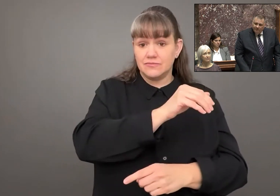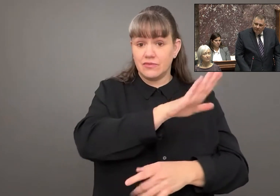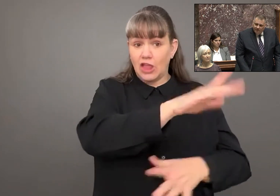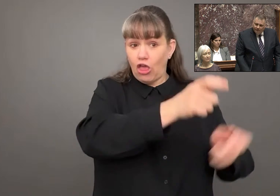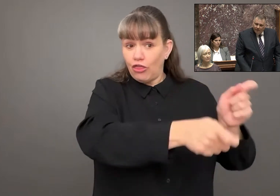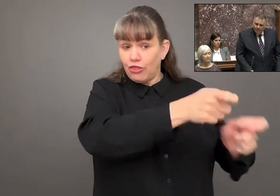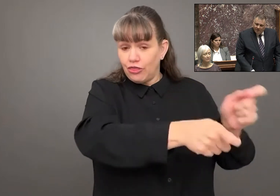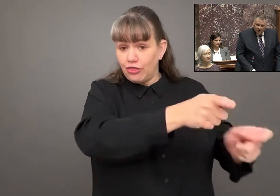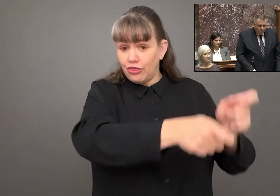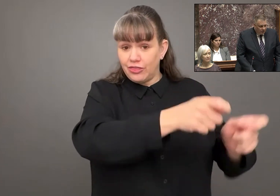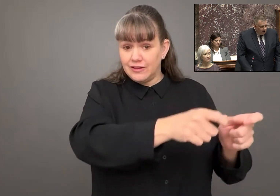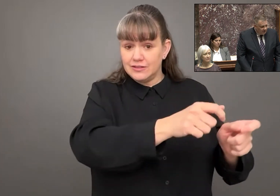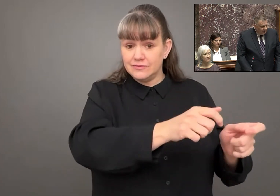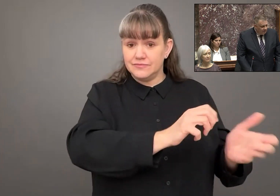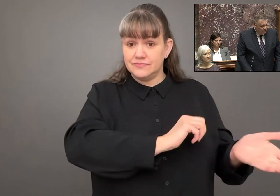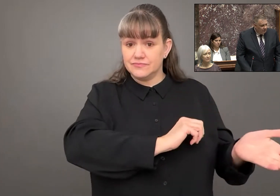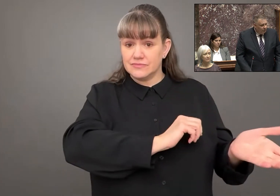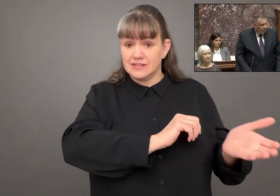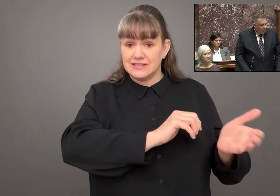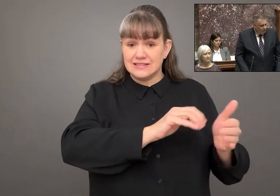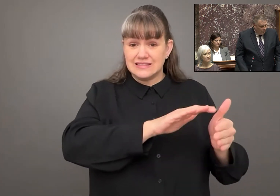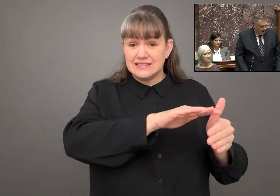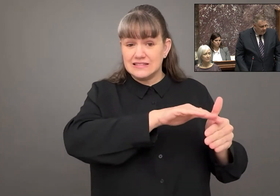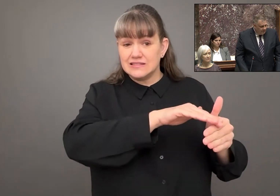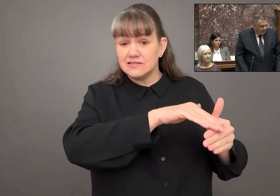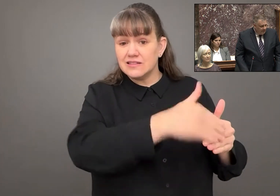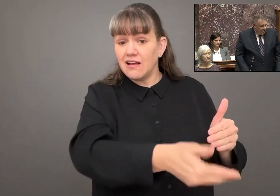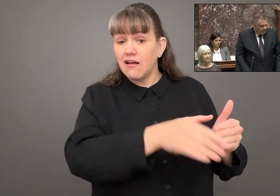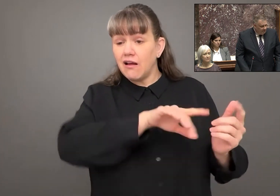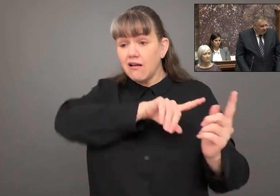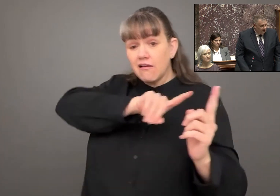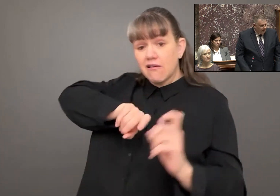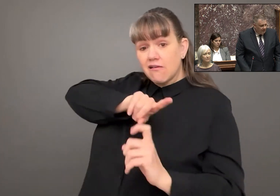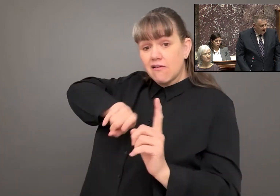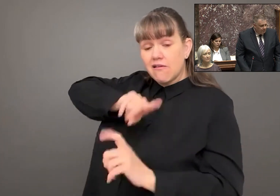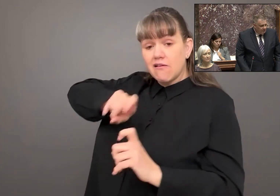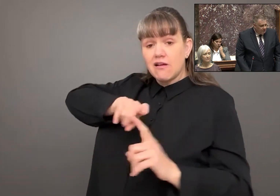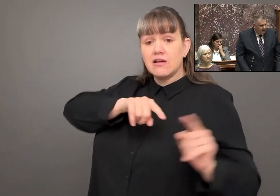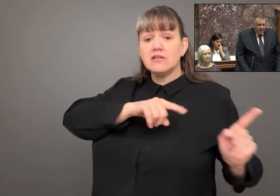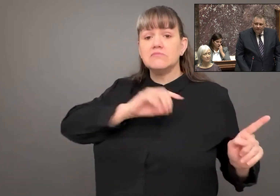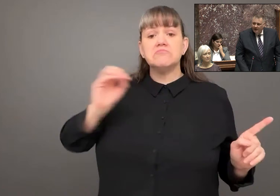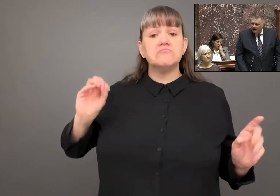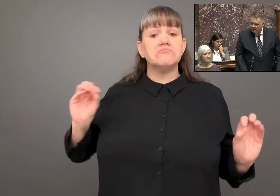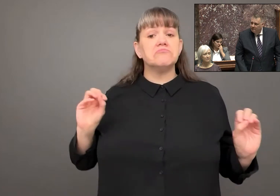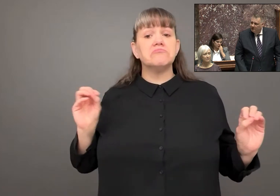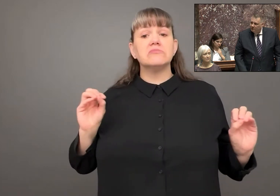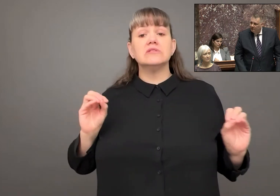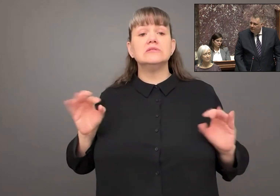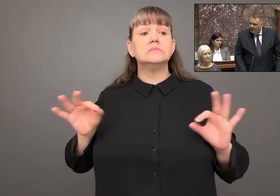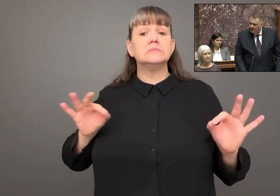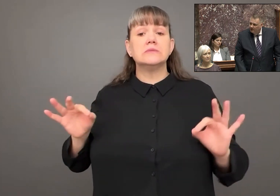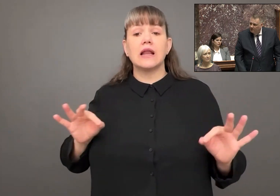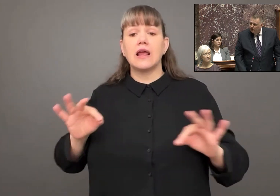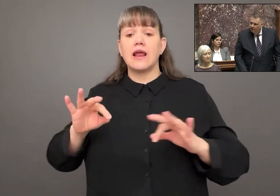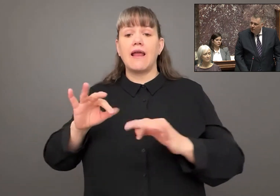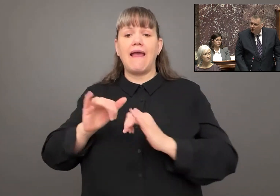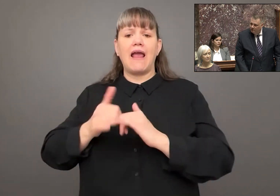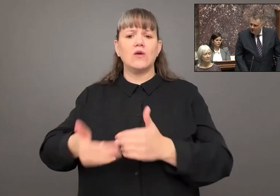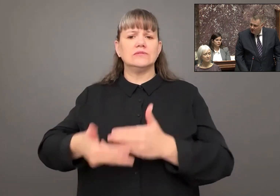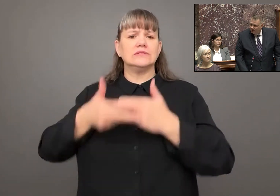any specific potential cost savings or not in this year's budget. And in fact, the Minister of